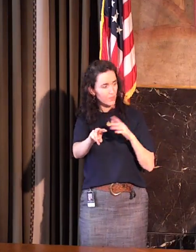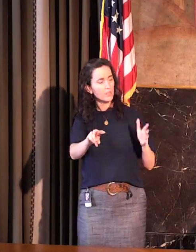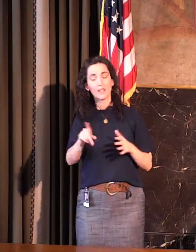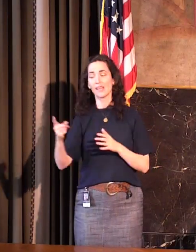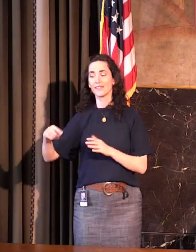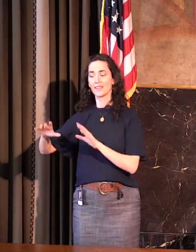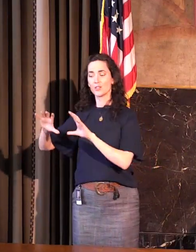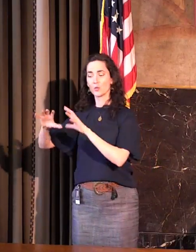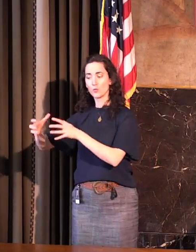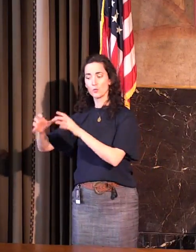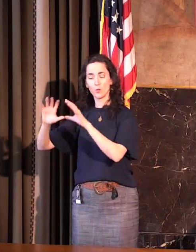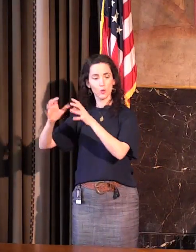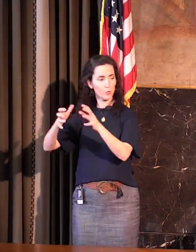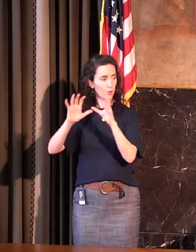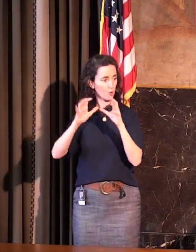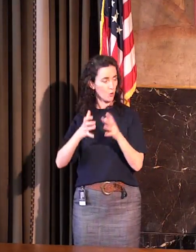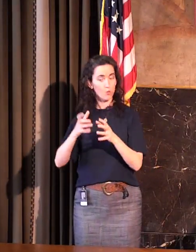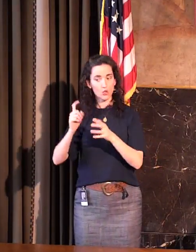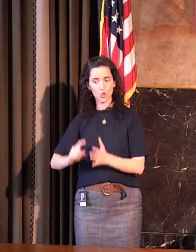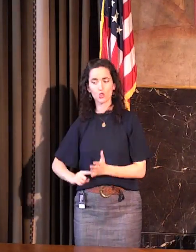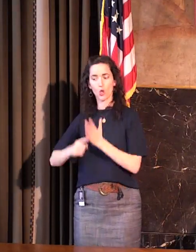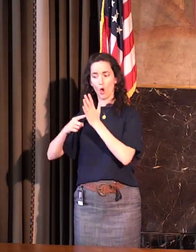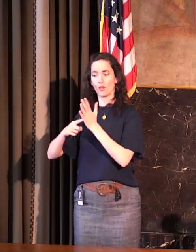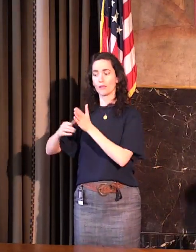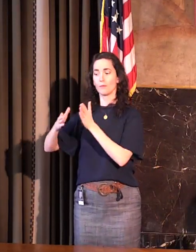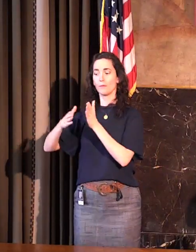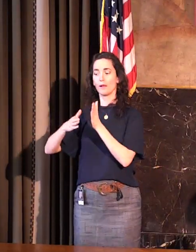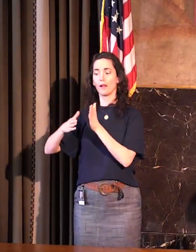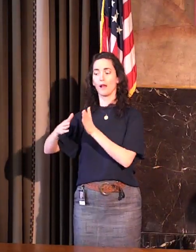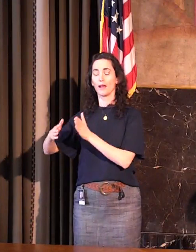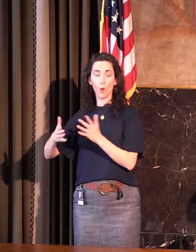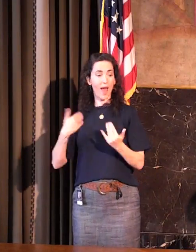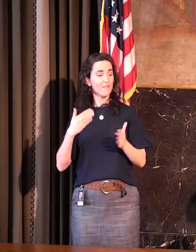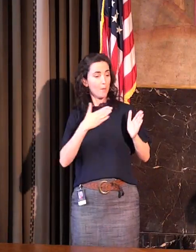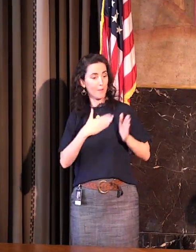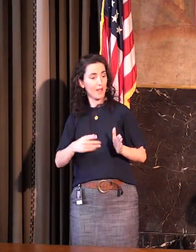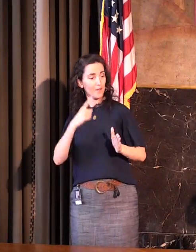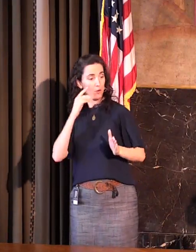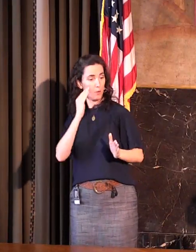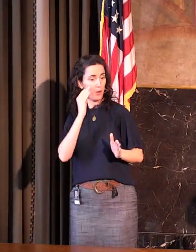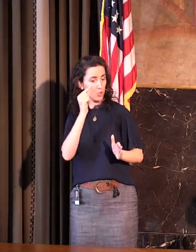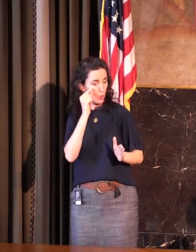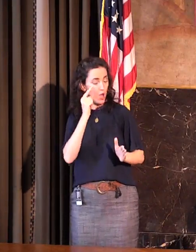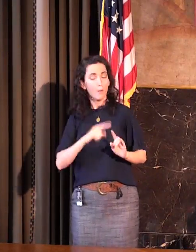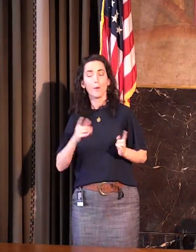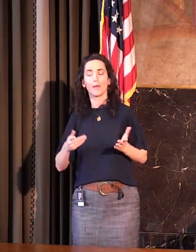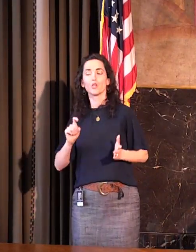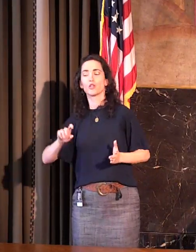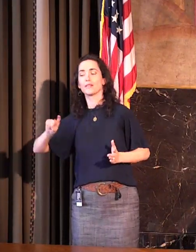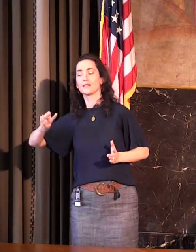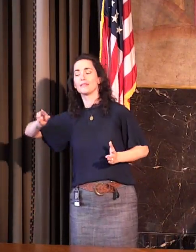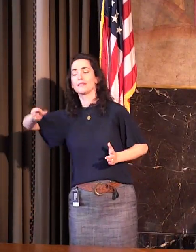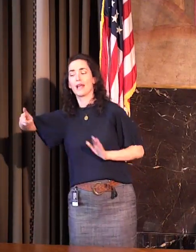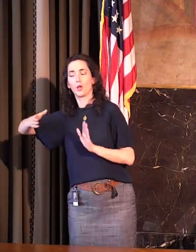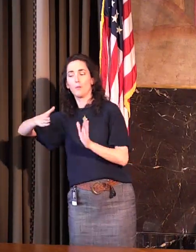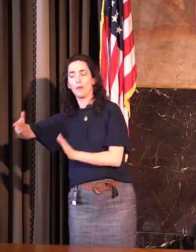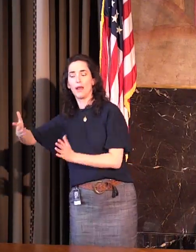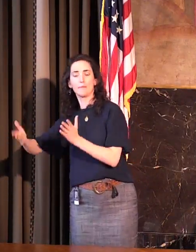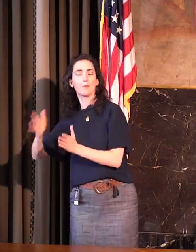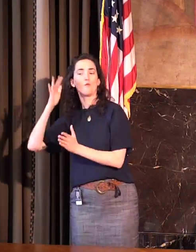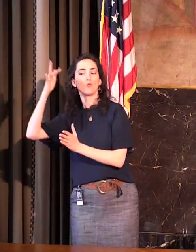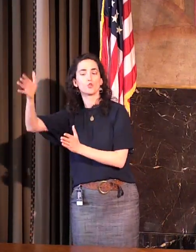these crews start contingency planning, as it were, for possible restrictions down the line?